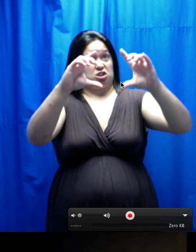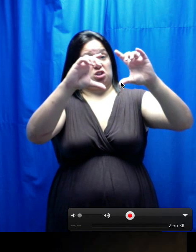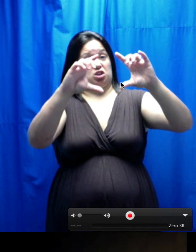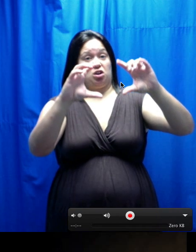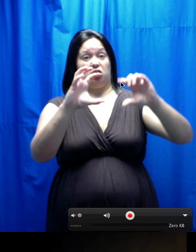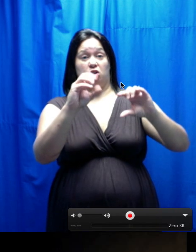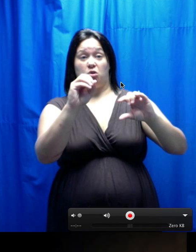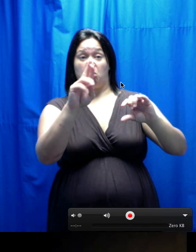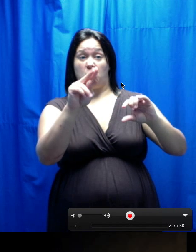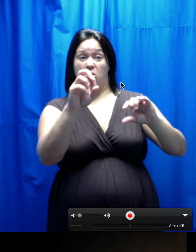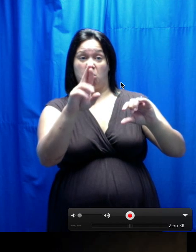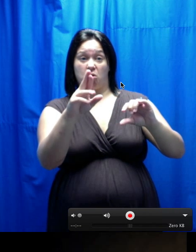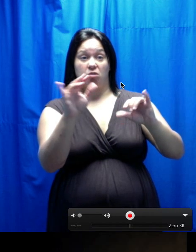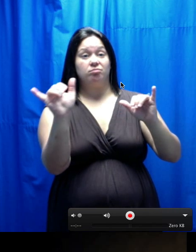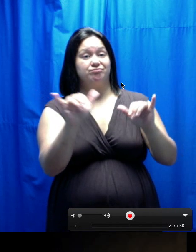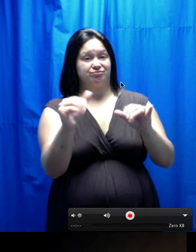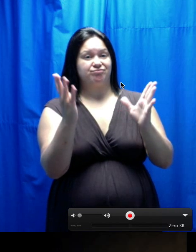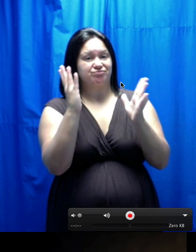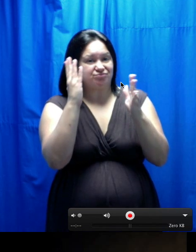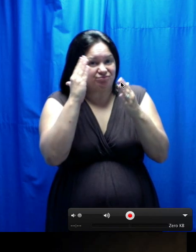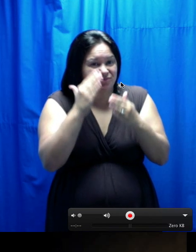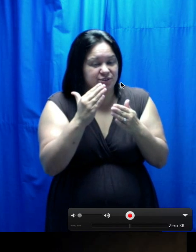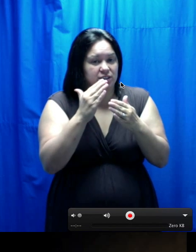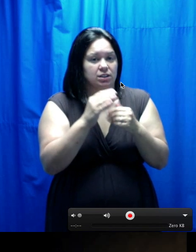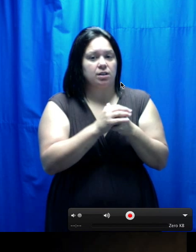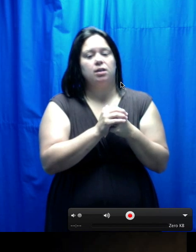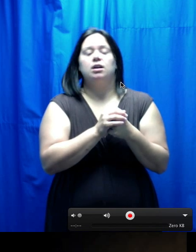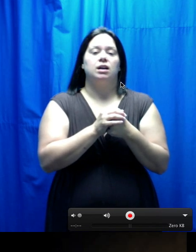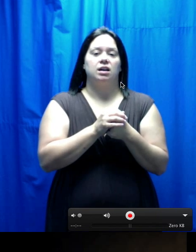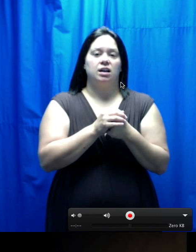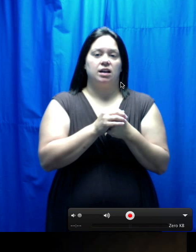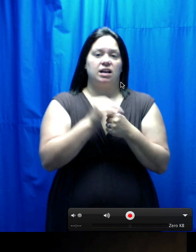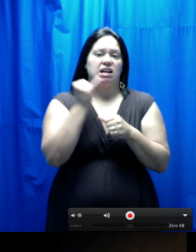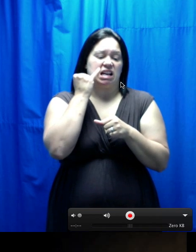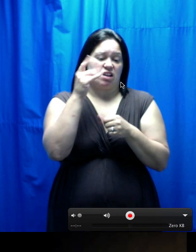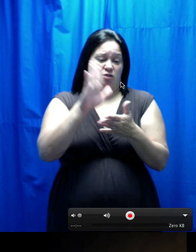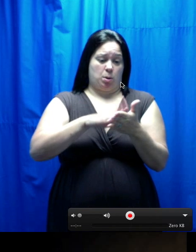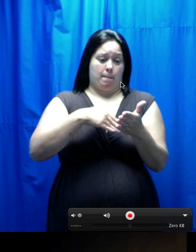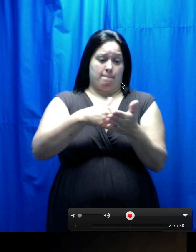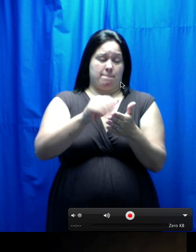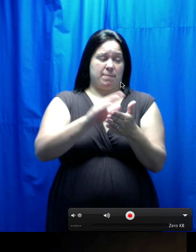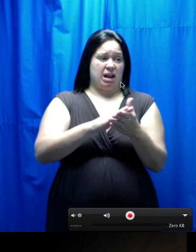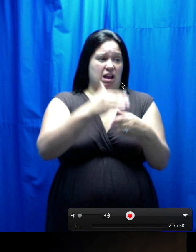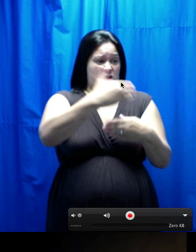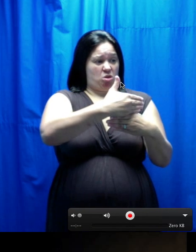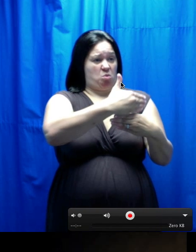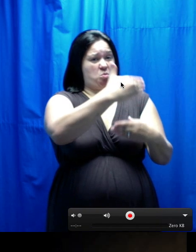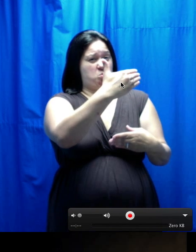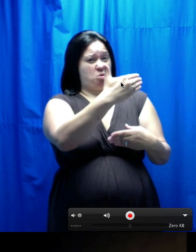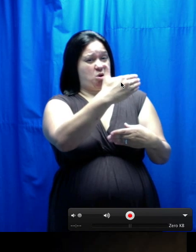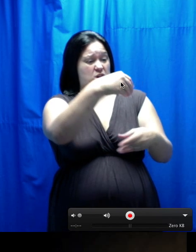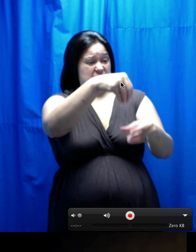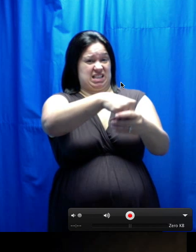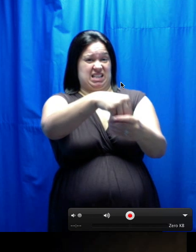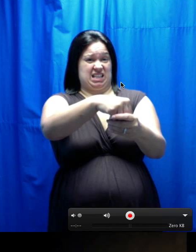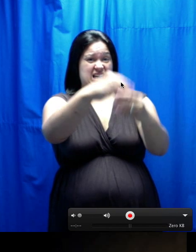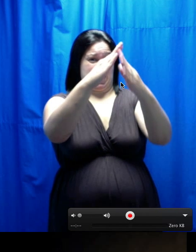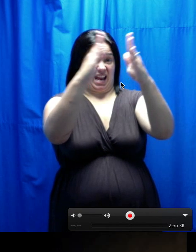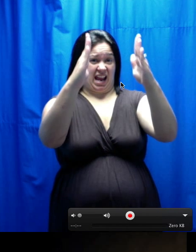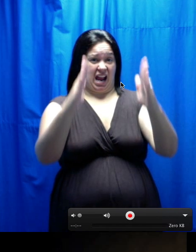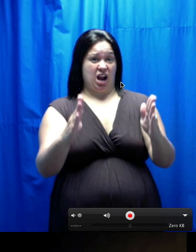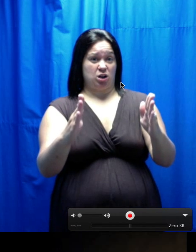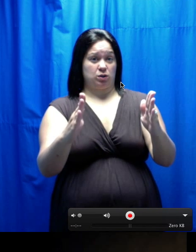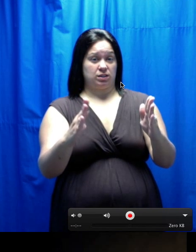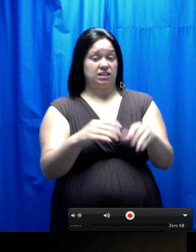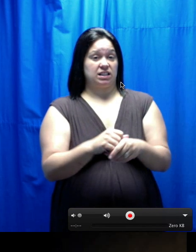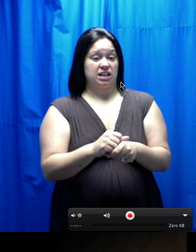surfaces. Meaning, when painted on walls, for example, the green you mixed will look darker when applied. Consider all these factors